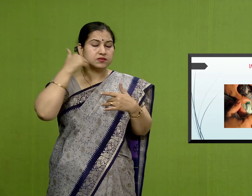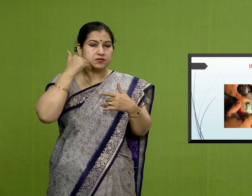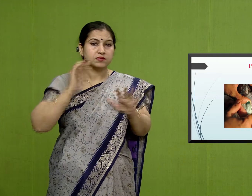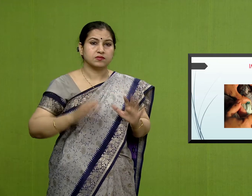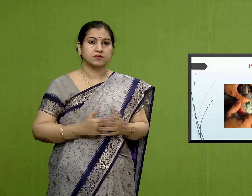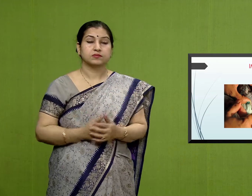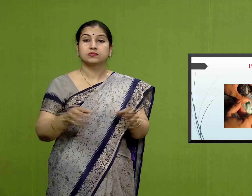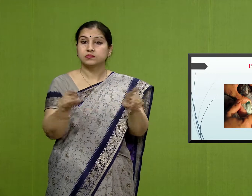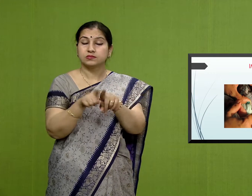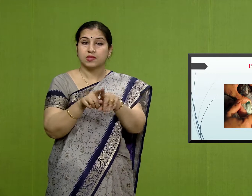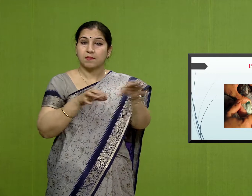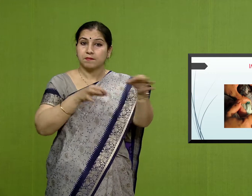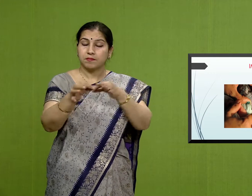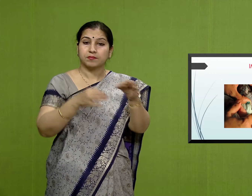such as TB,